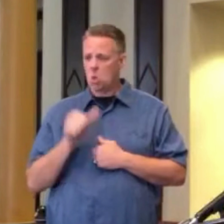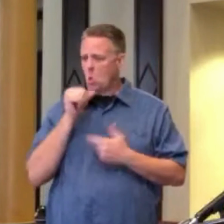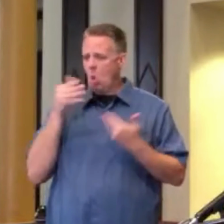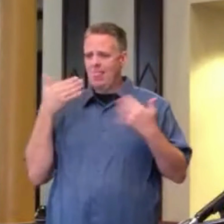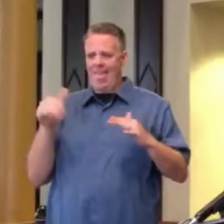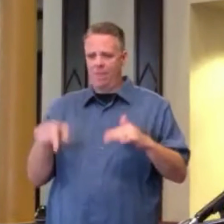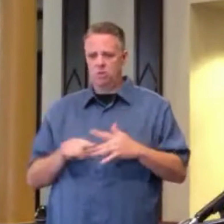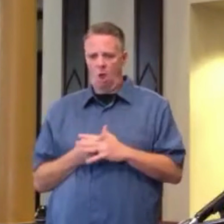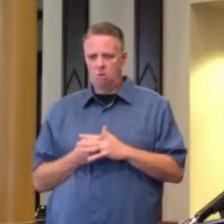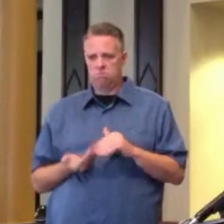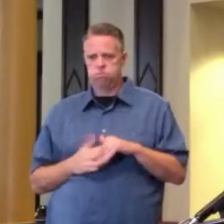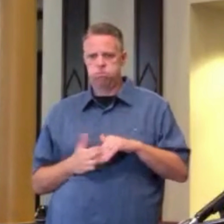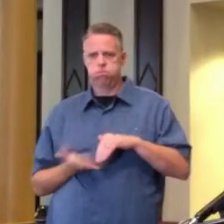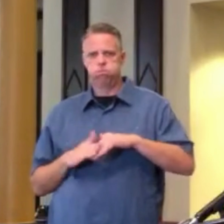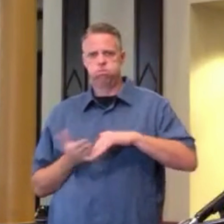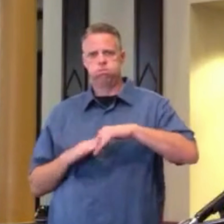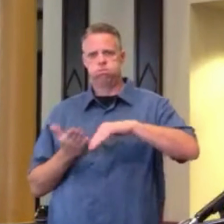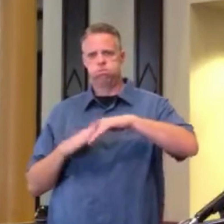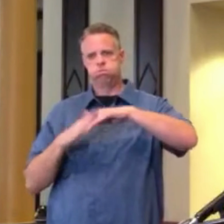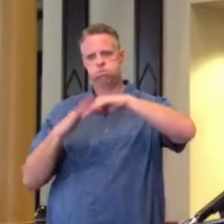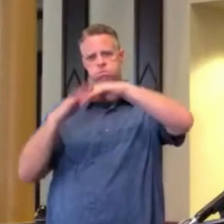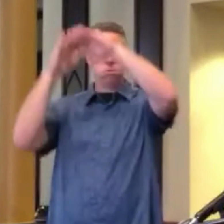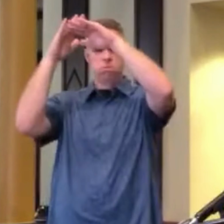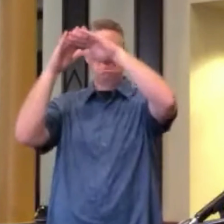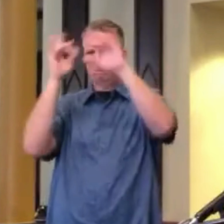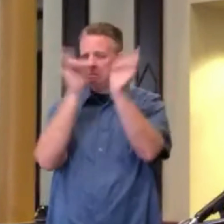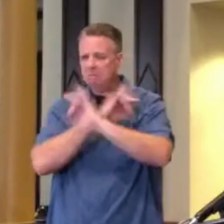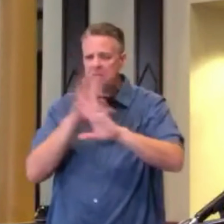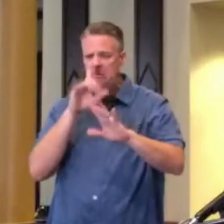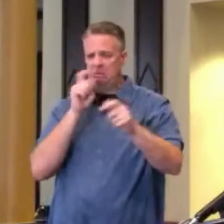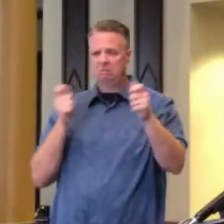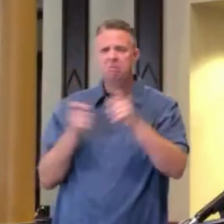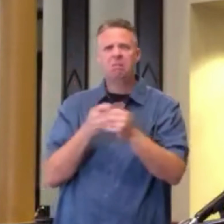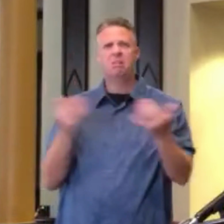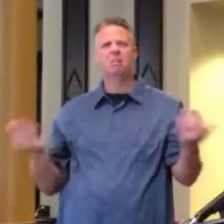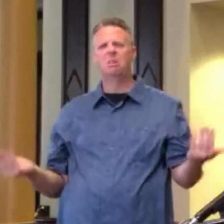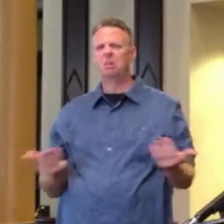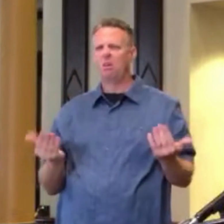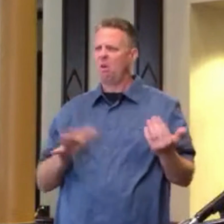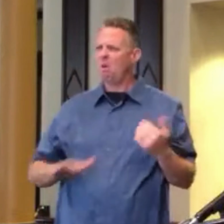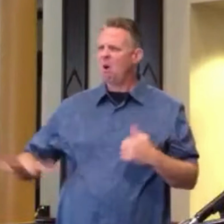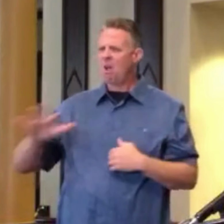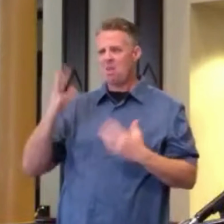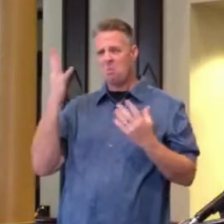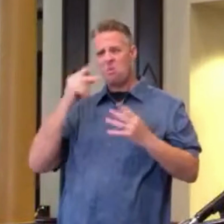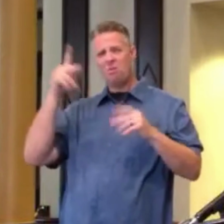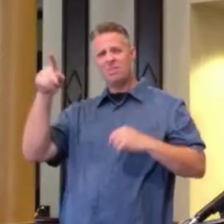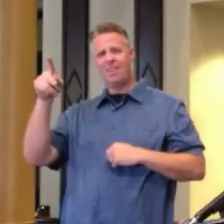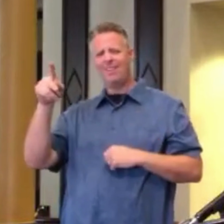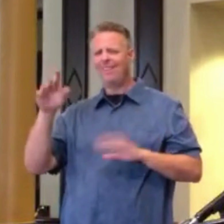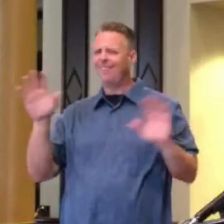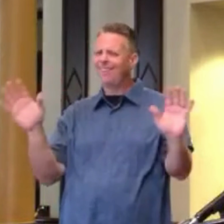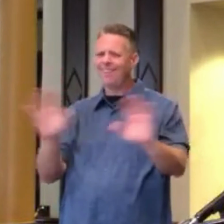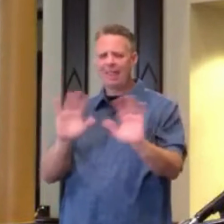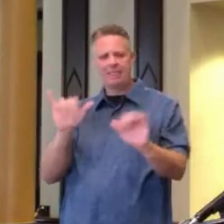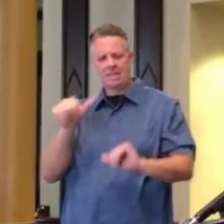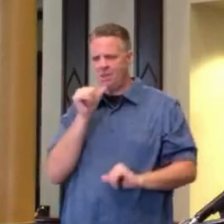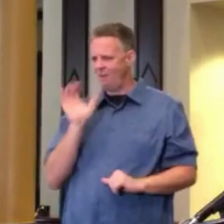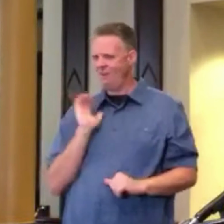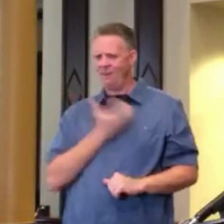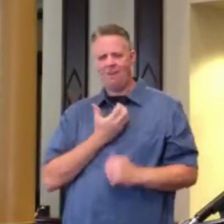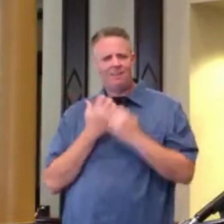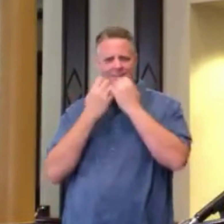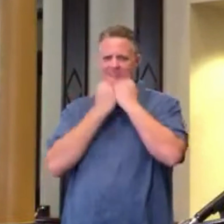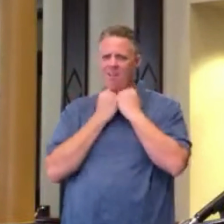spark that sets off an acceleration of hostilities in our beautiful city. Those are not our values. What